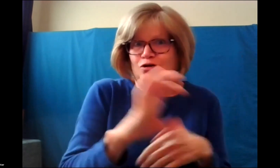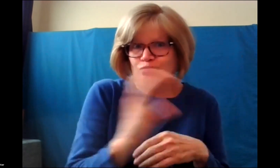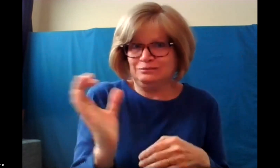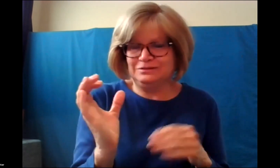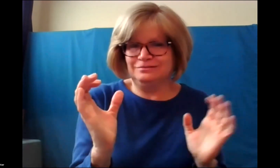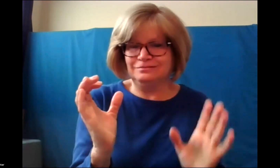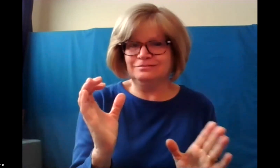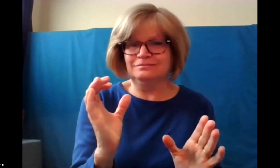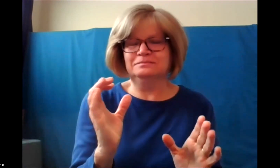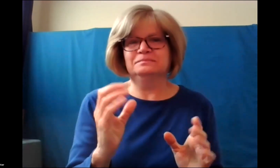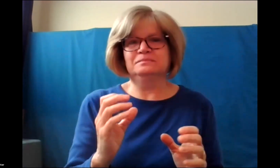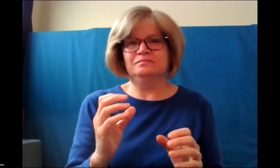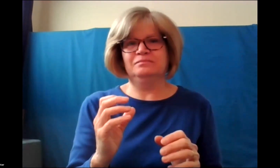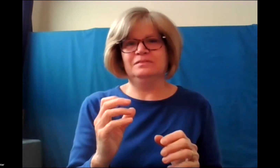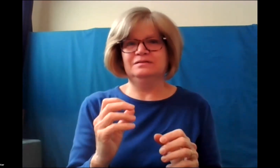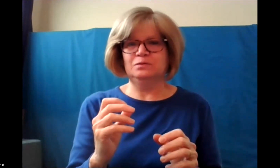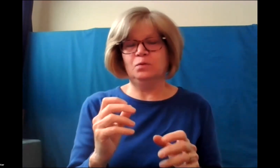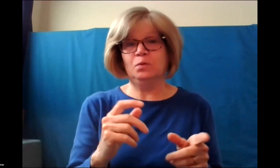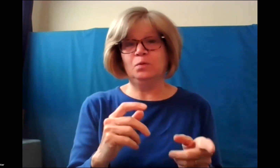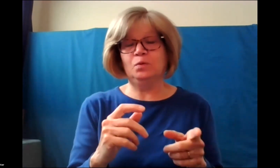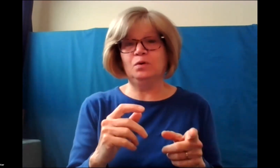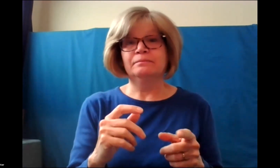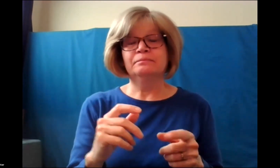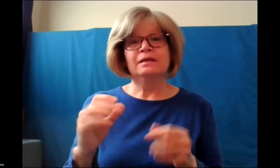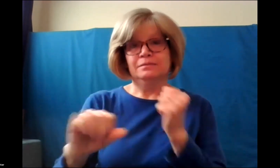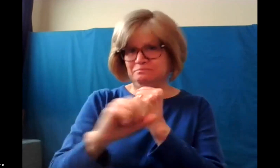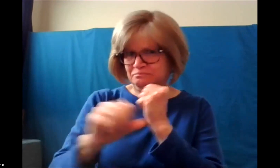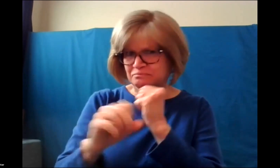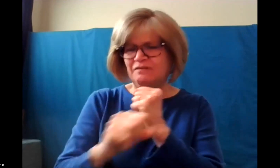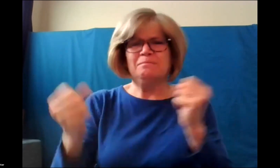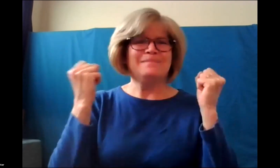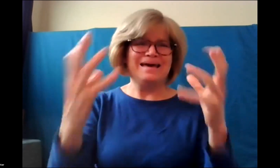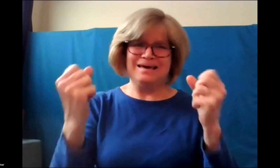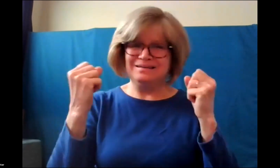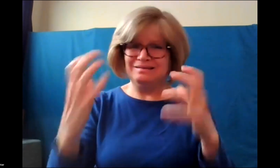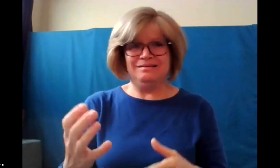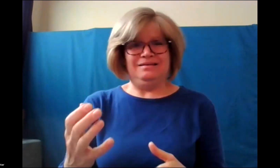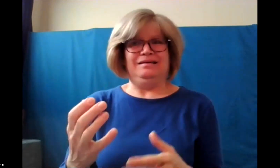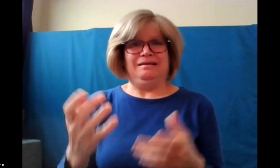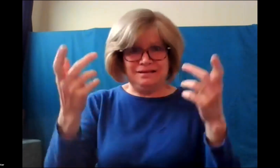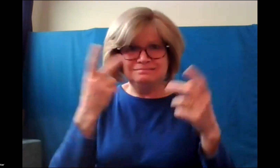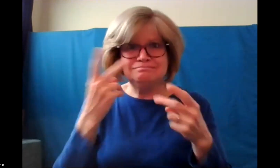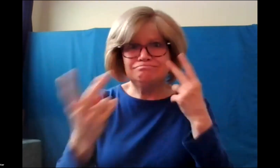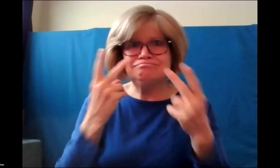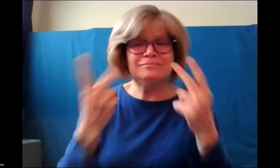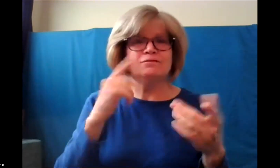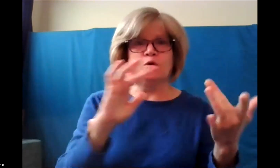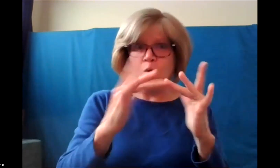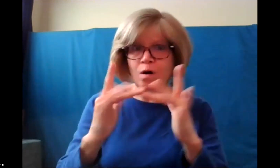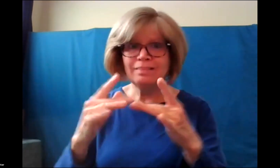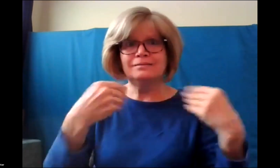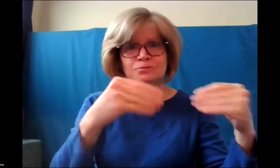Hoping to capitalize on our seasonal desires, advertisements abound for online and big